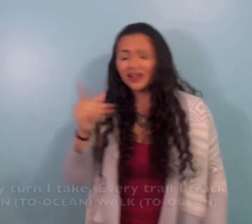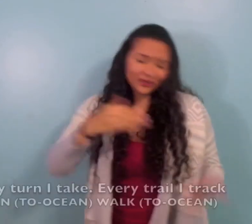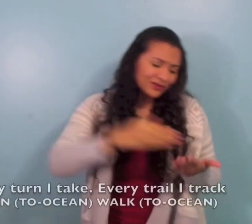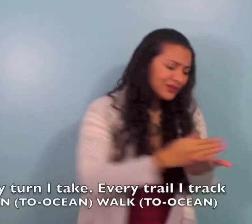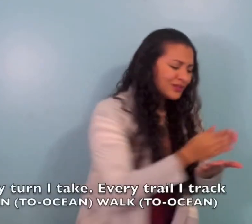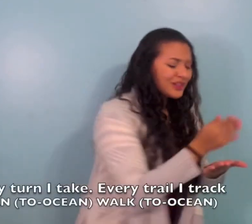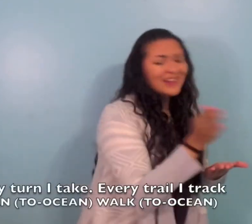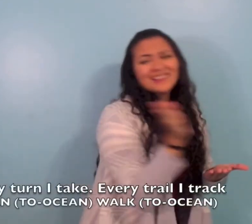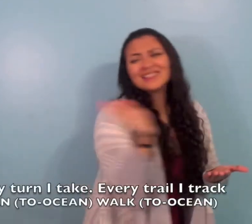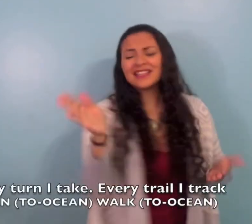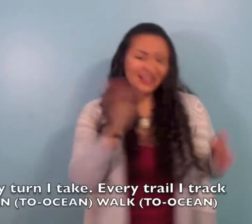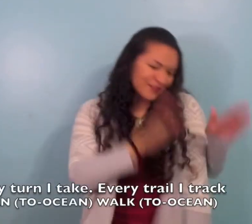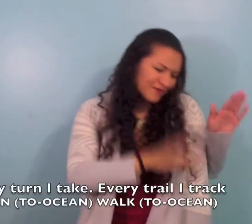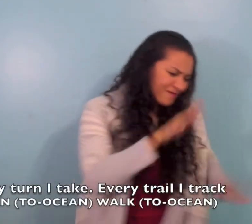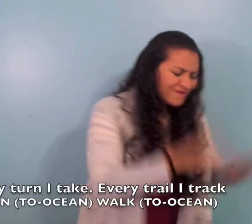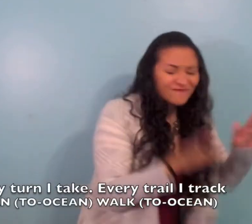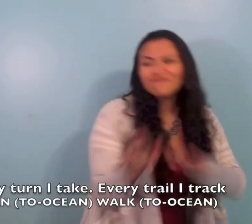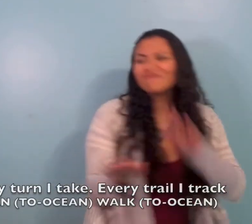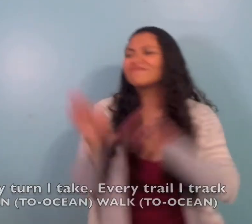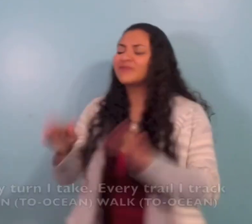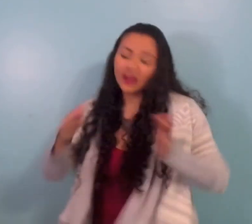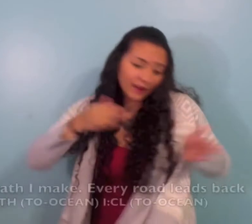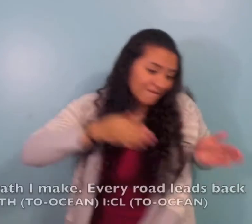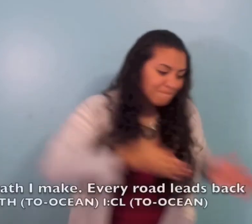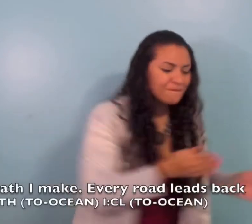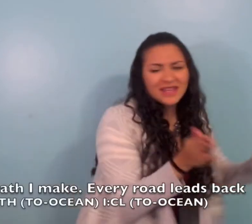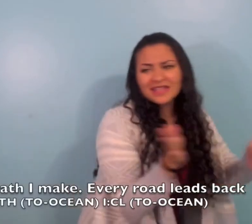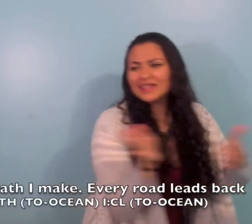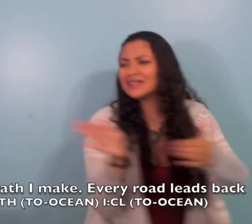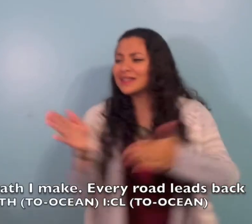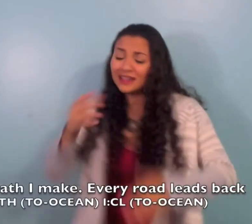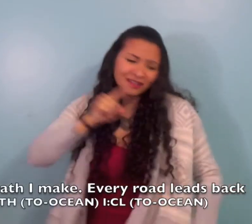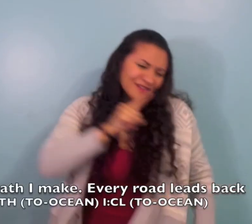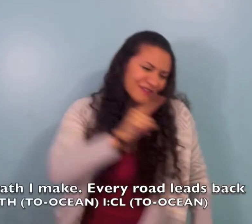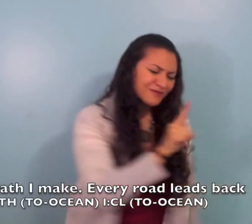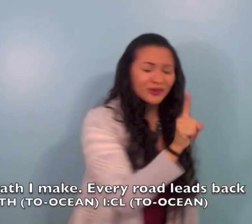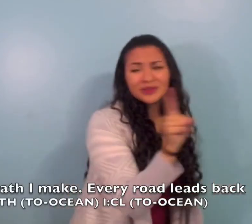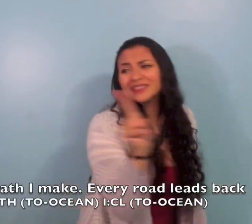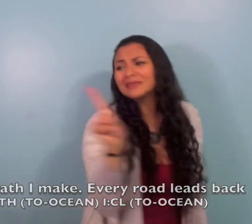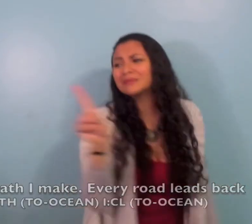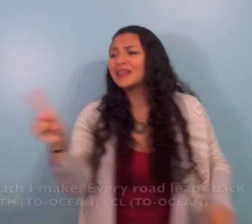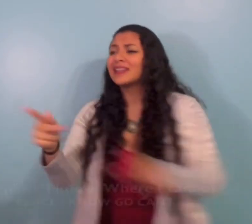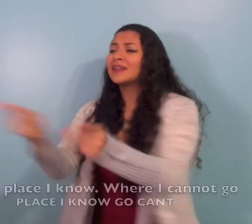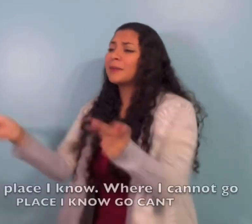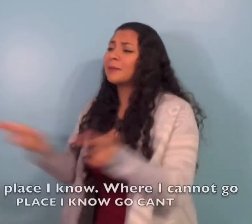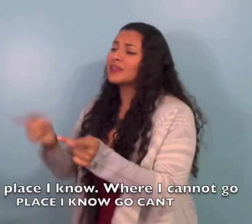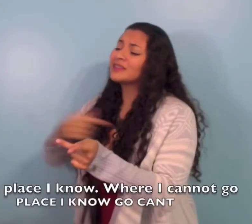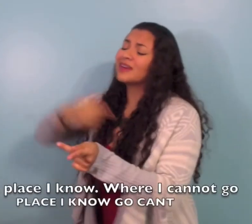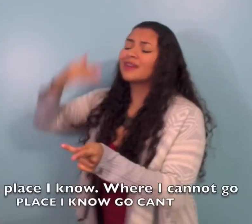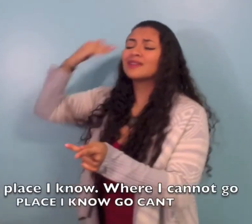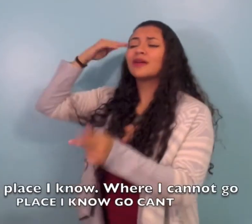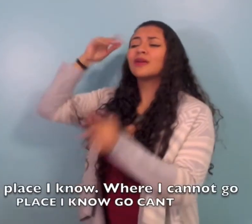Every turn I take, every trail I track, every path I make, every road leads back to the place I know, where